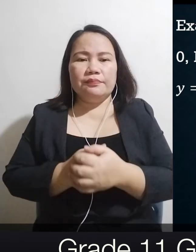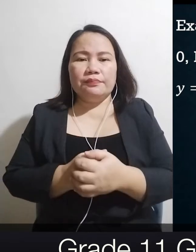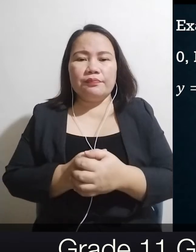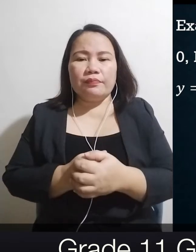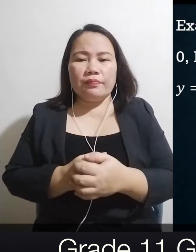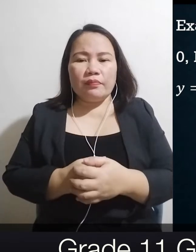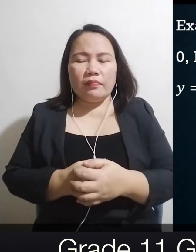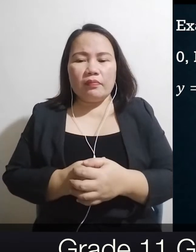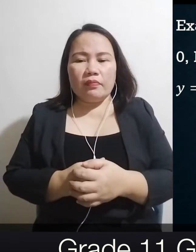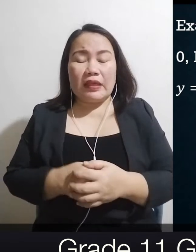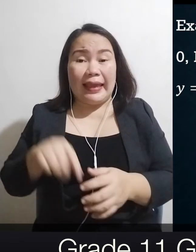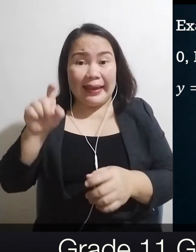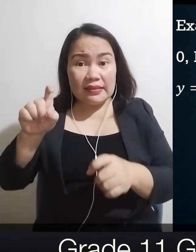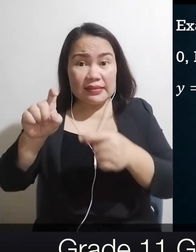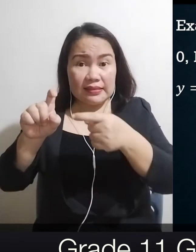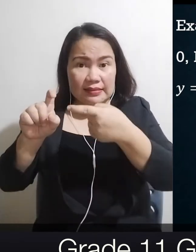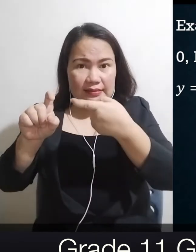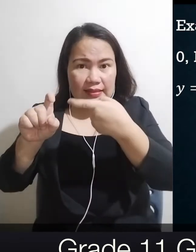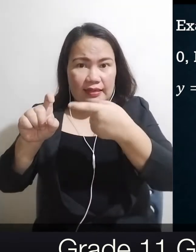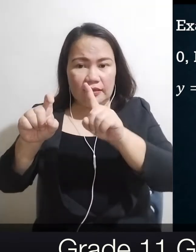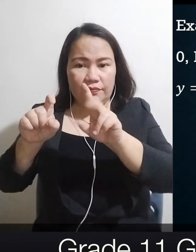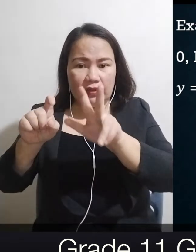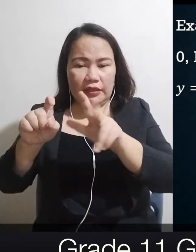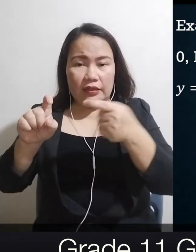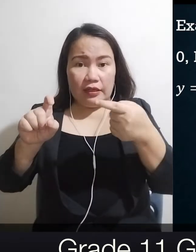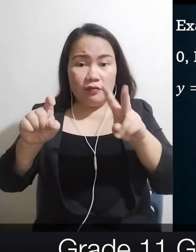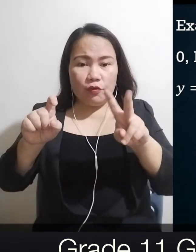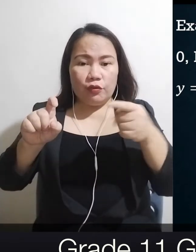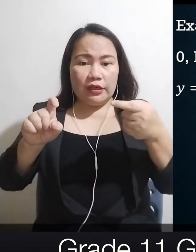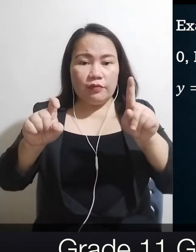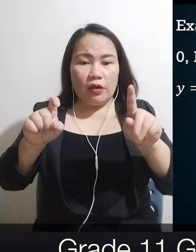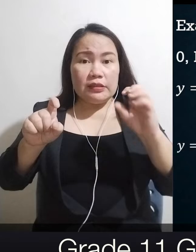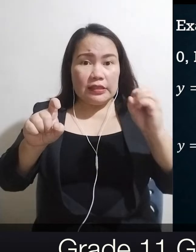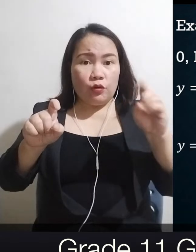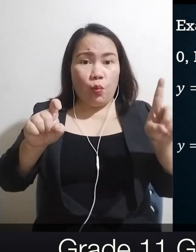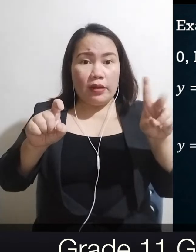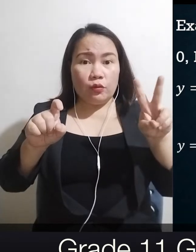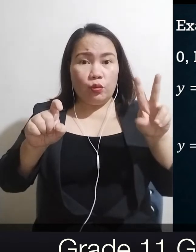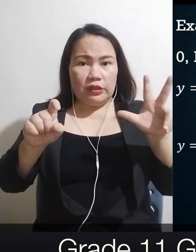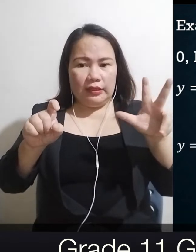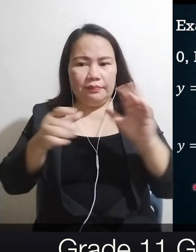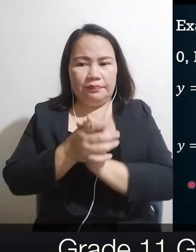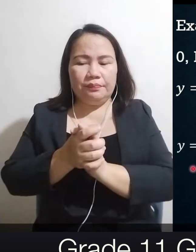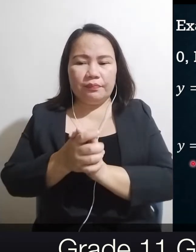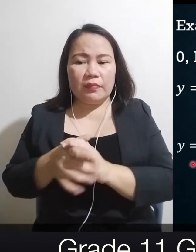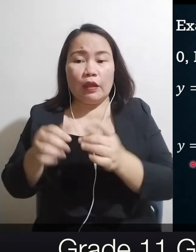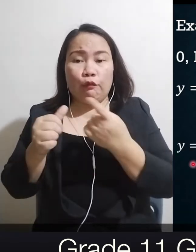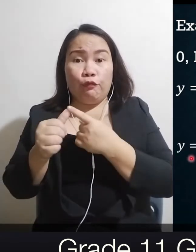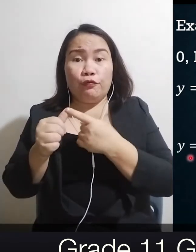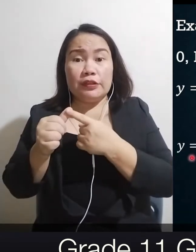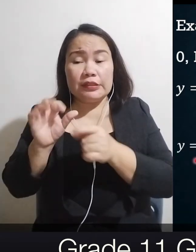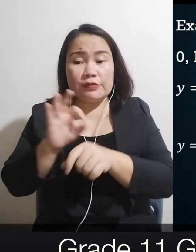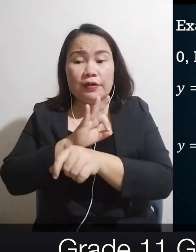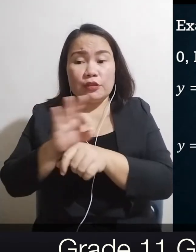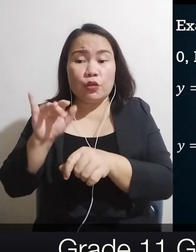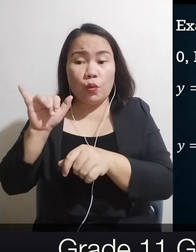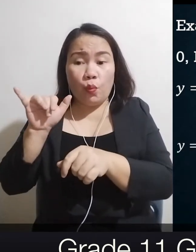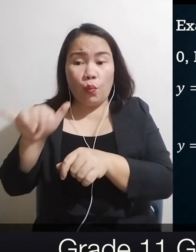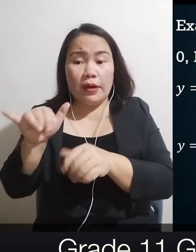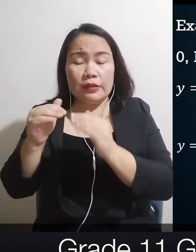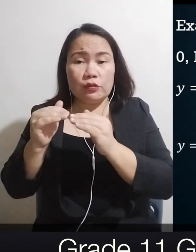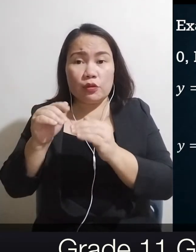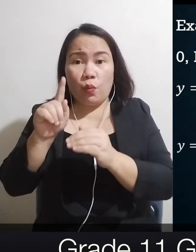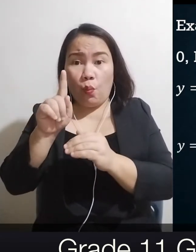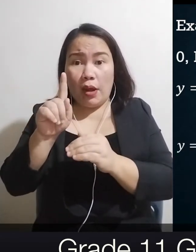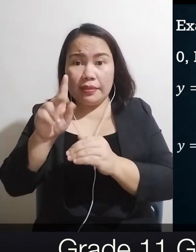So we have negative 3, negative 2, negative 1, 0, 1, 2, and 3. Now, okay, we have first function y is equal